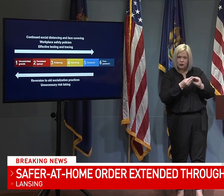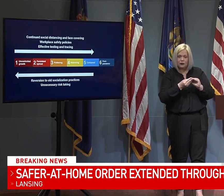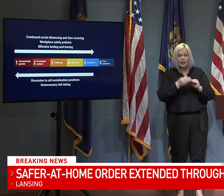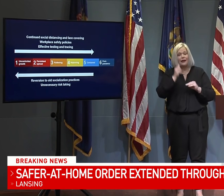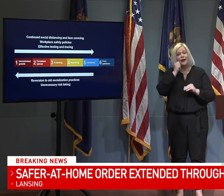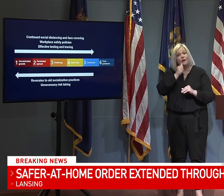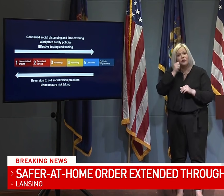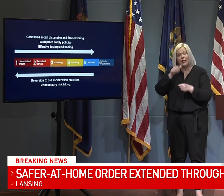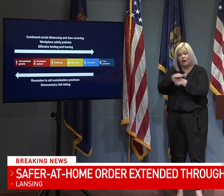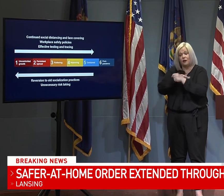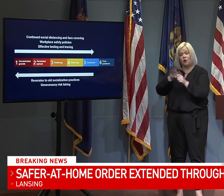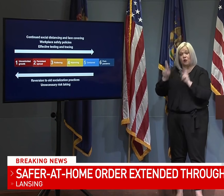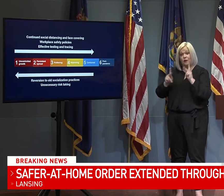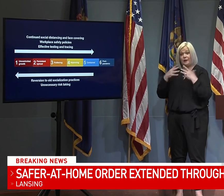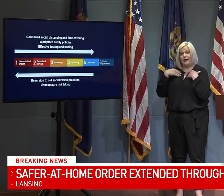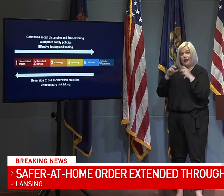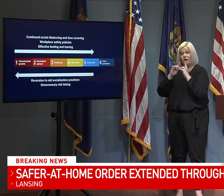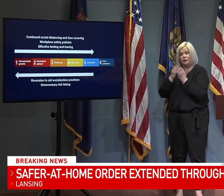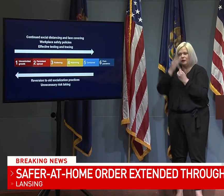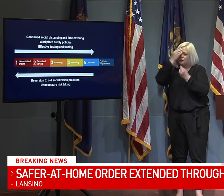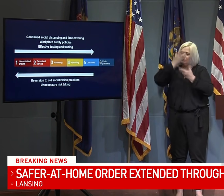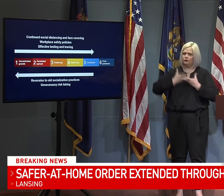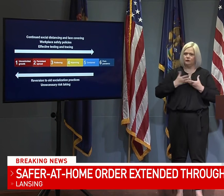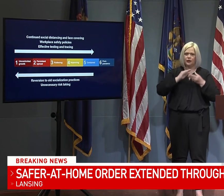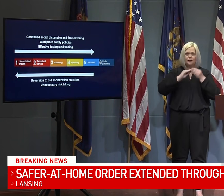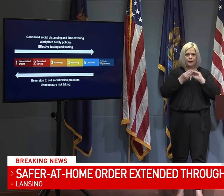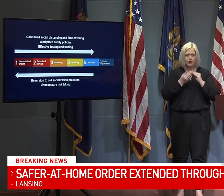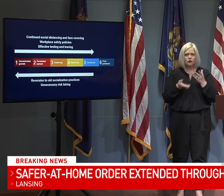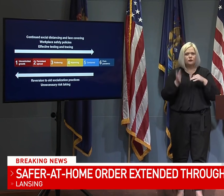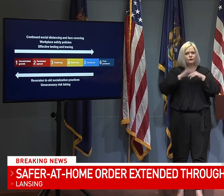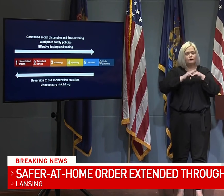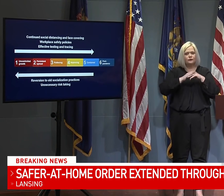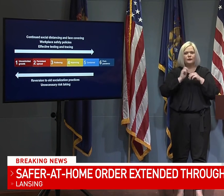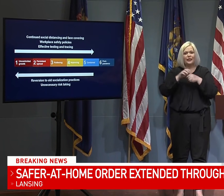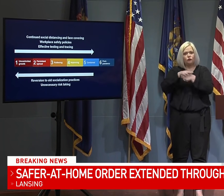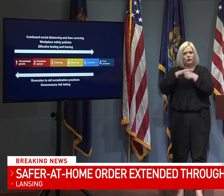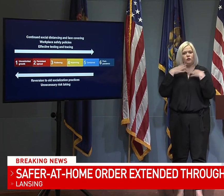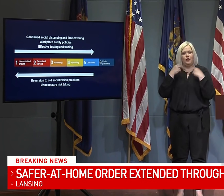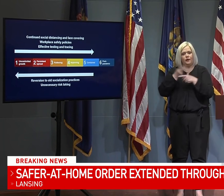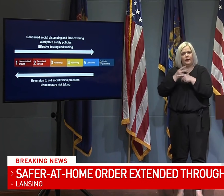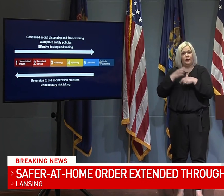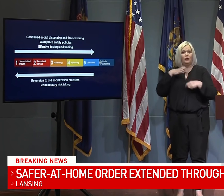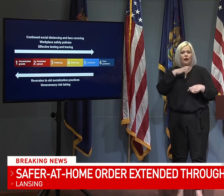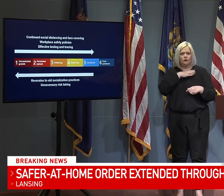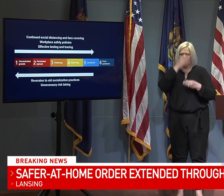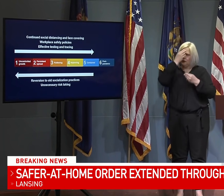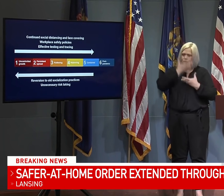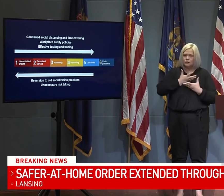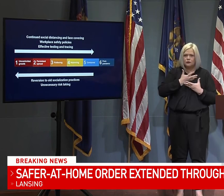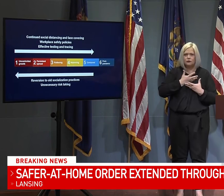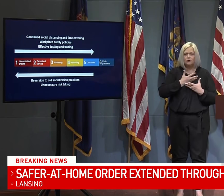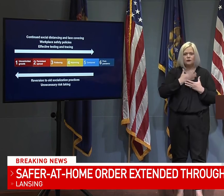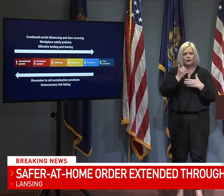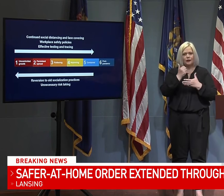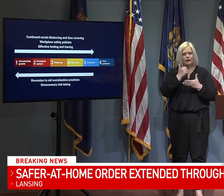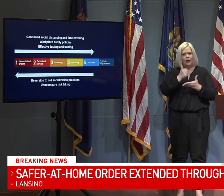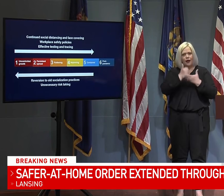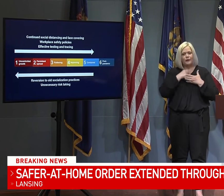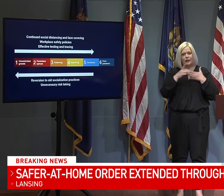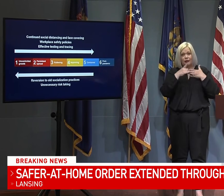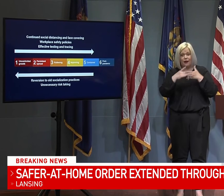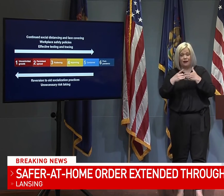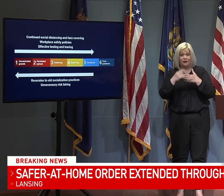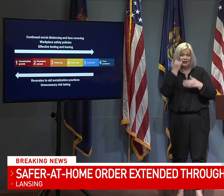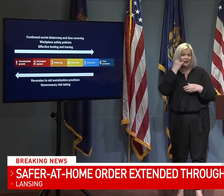feedback from our local public health departments and regional healthcare councils. If necessary, we'll